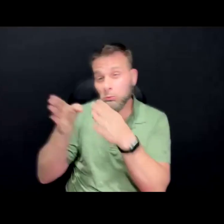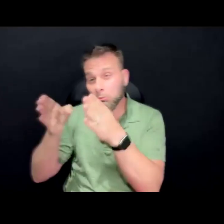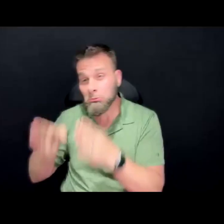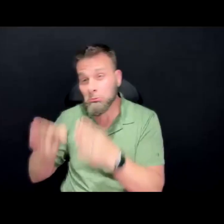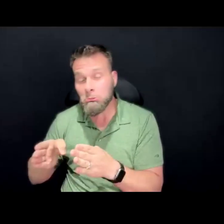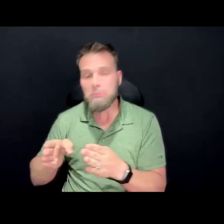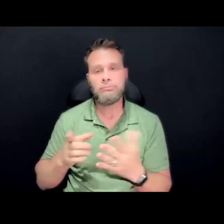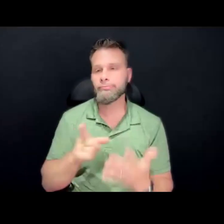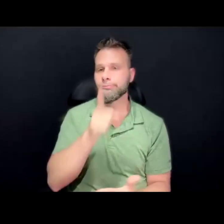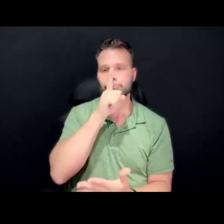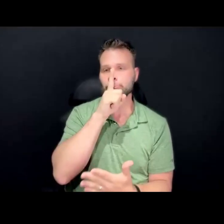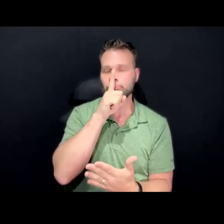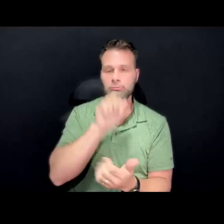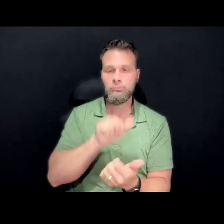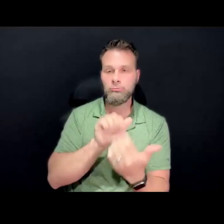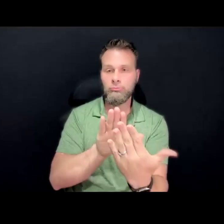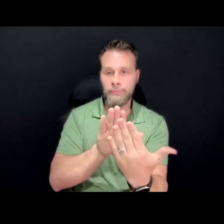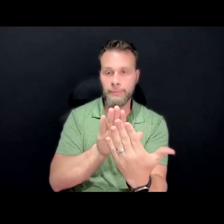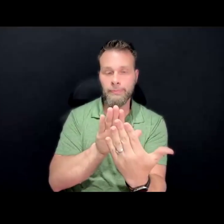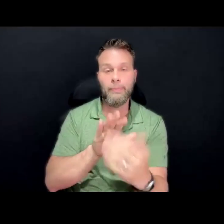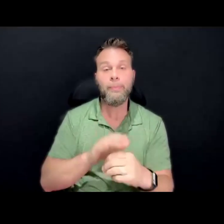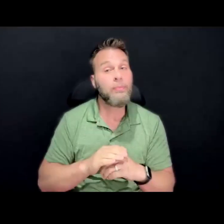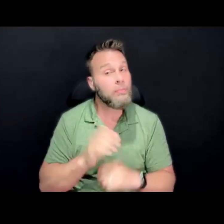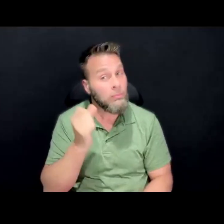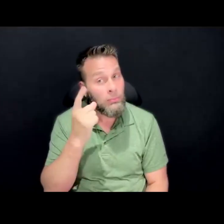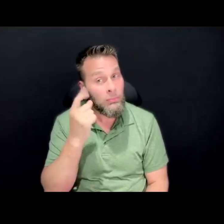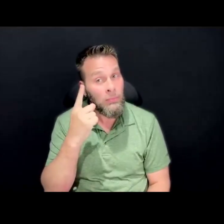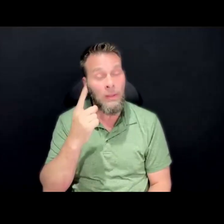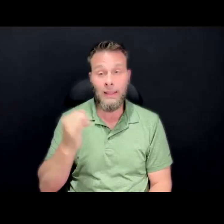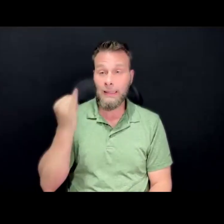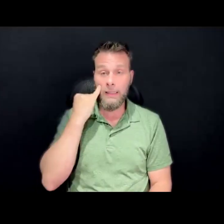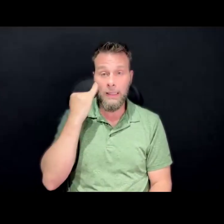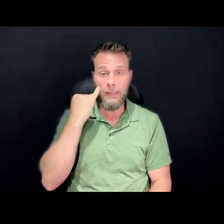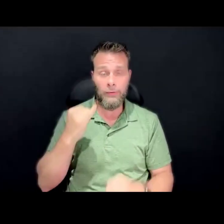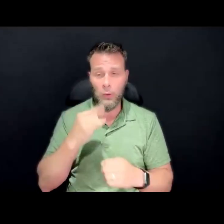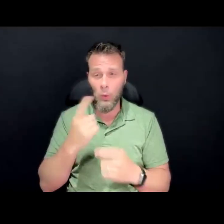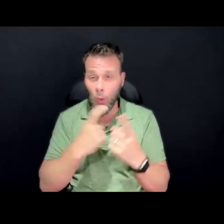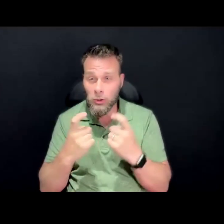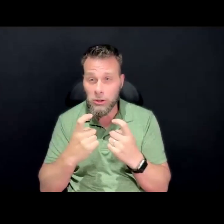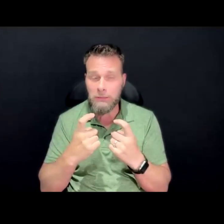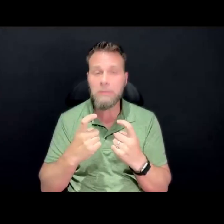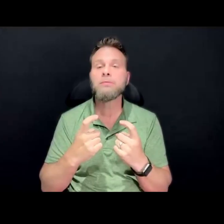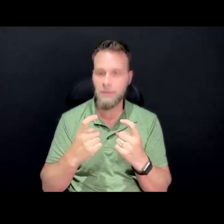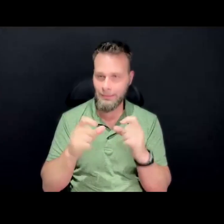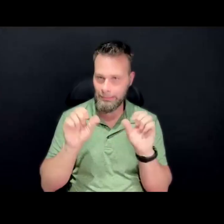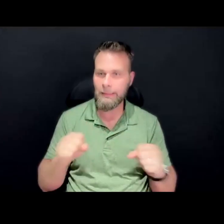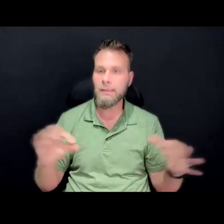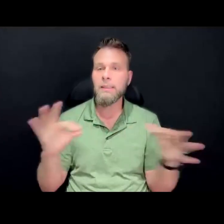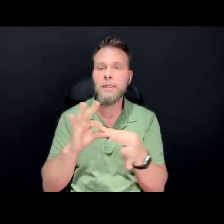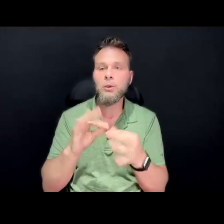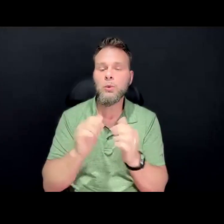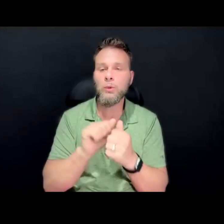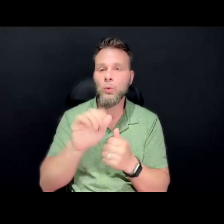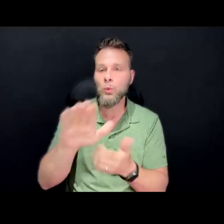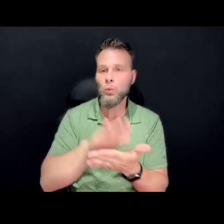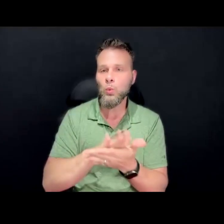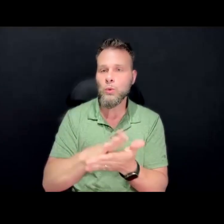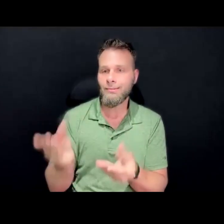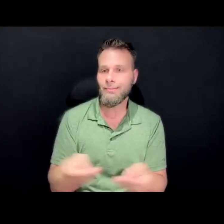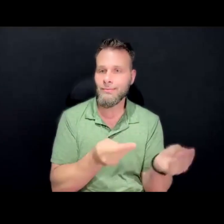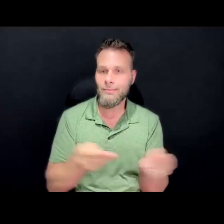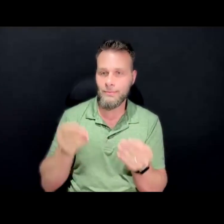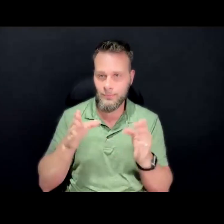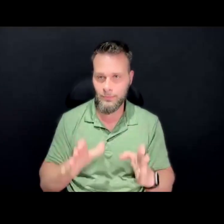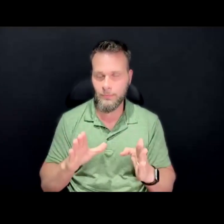individual student. However, we are happy to connect you with your school's family liaison or school-based